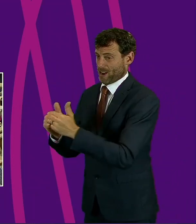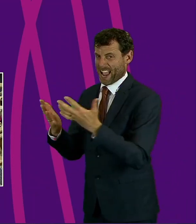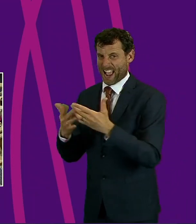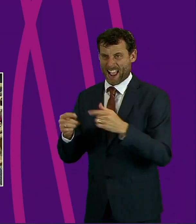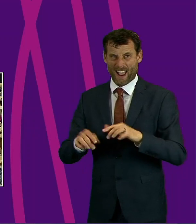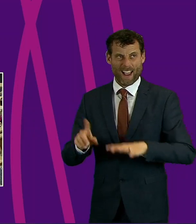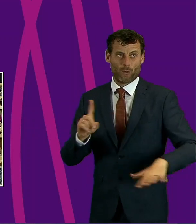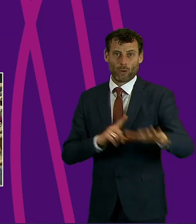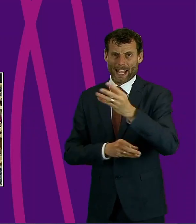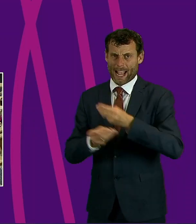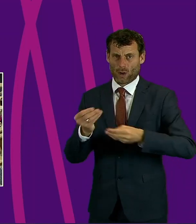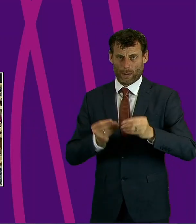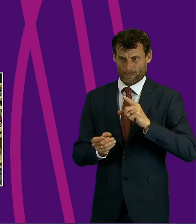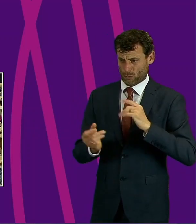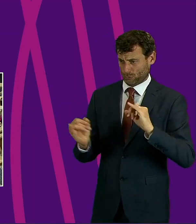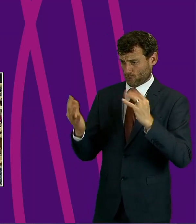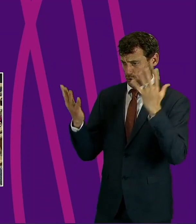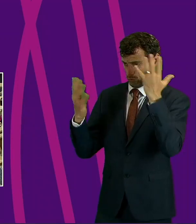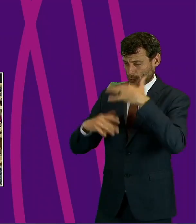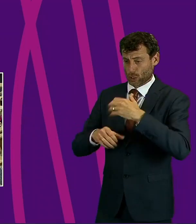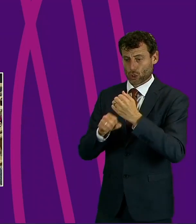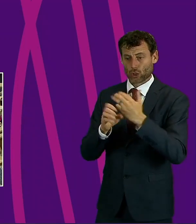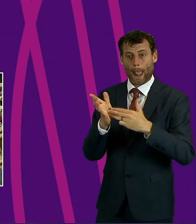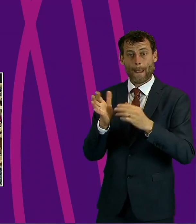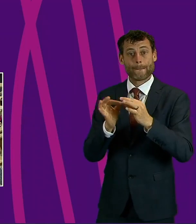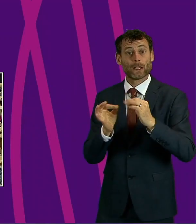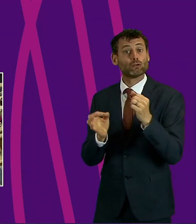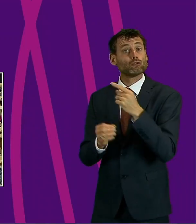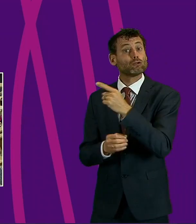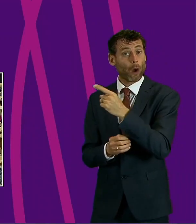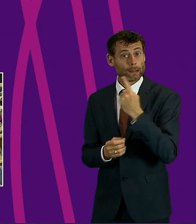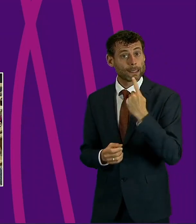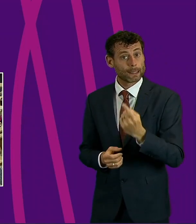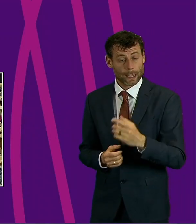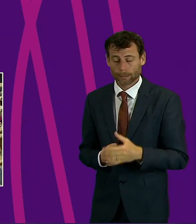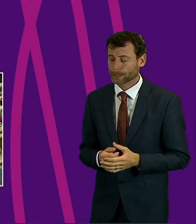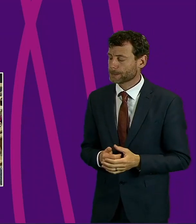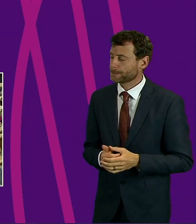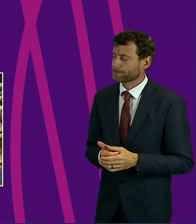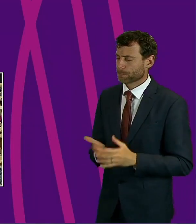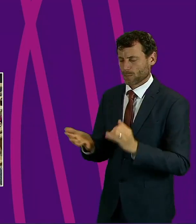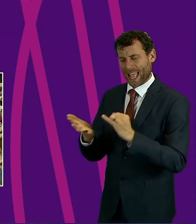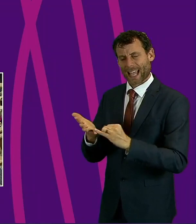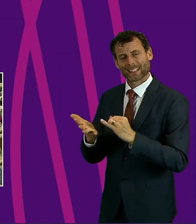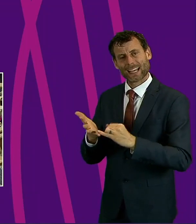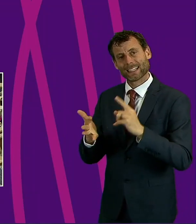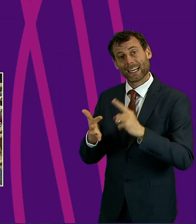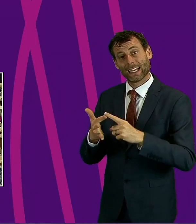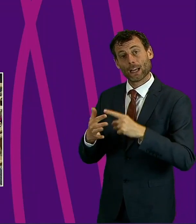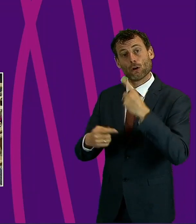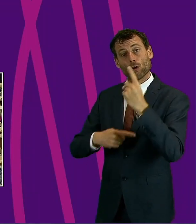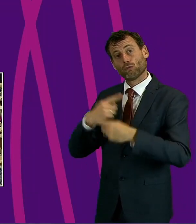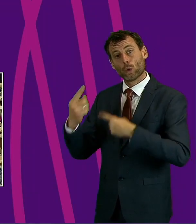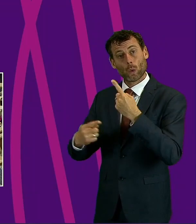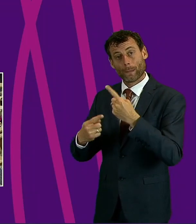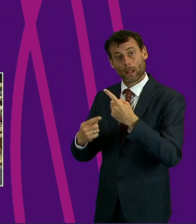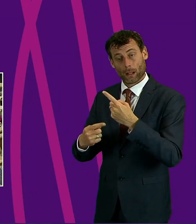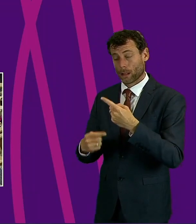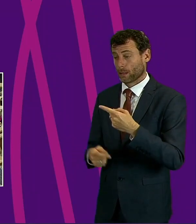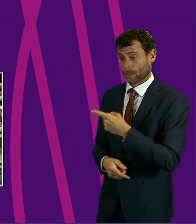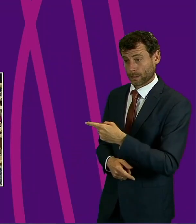forward. The GMB Scotland have stated this morning that they understand that SSE Renewables is currently intent